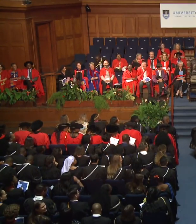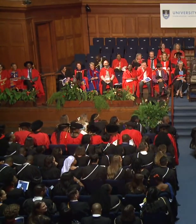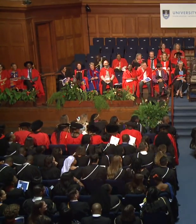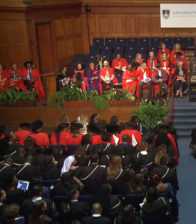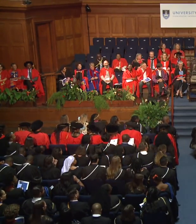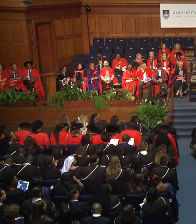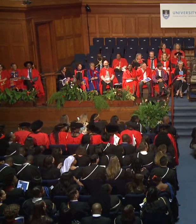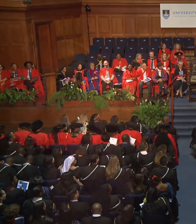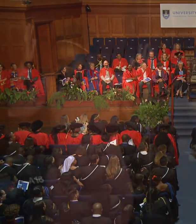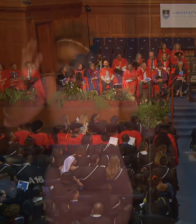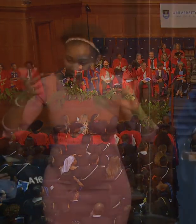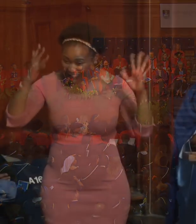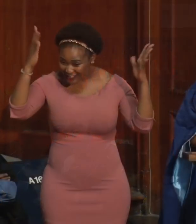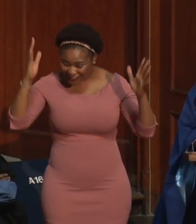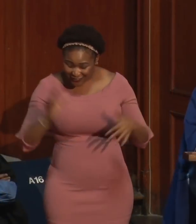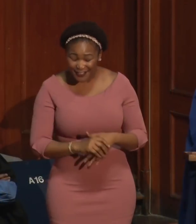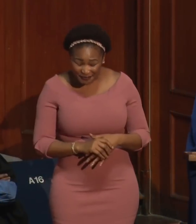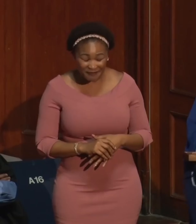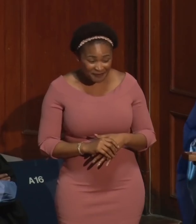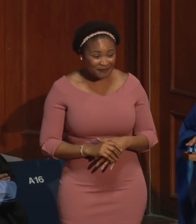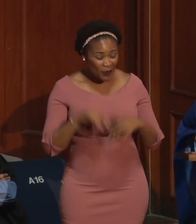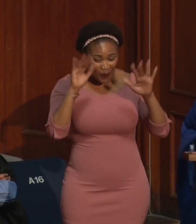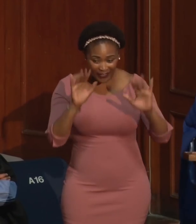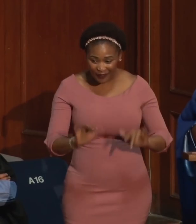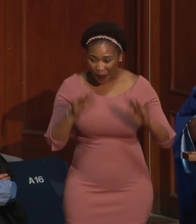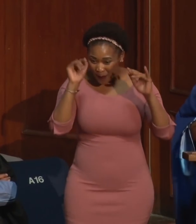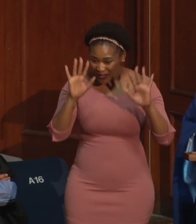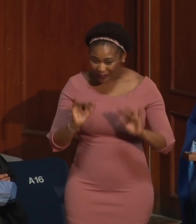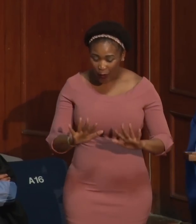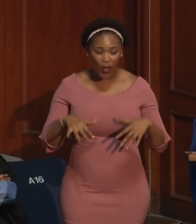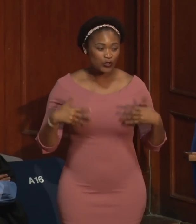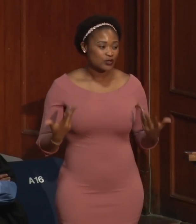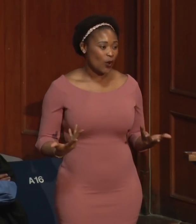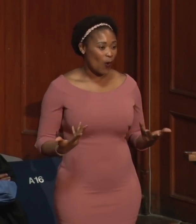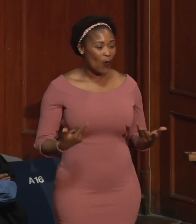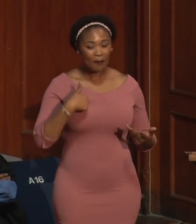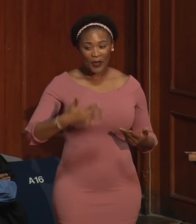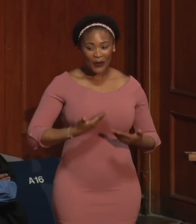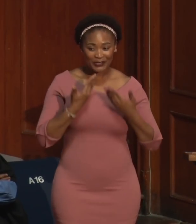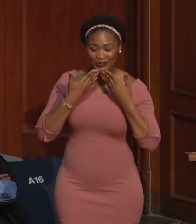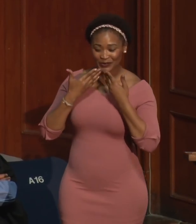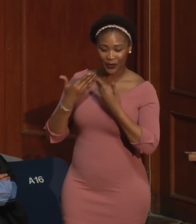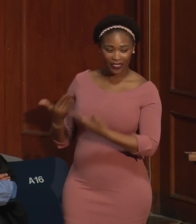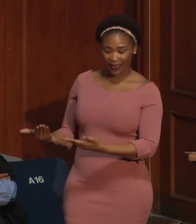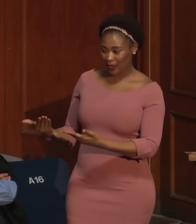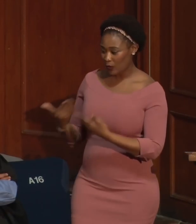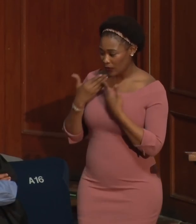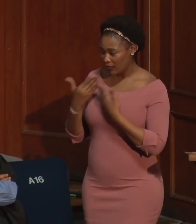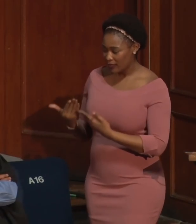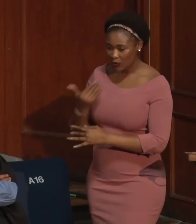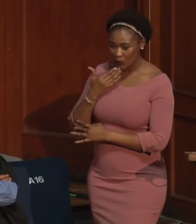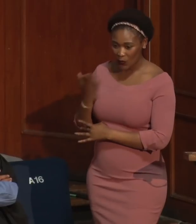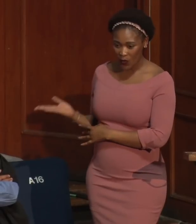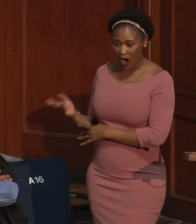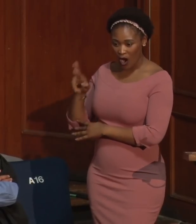Congratulations, congratulations, congratulations. Wonderful, wonderful. So let me say thank you to Rapelang. Rapelang,